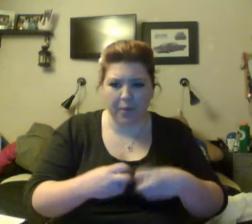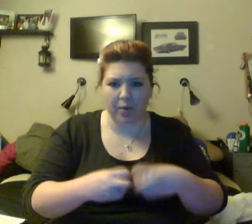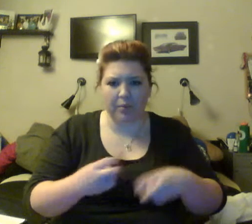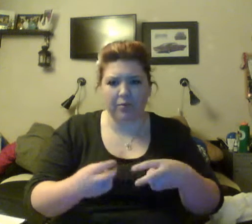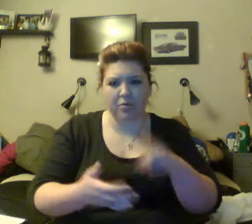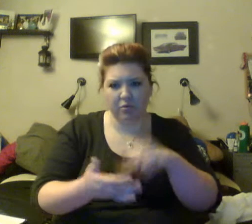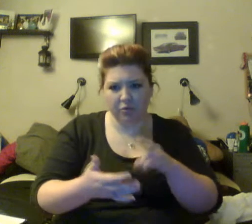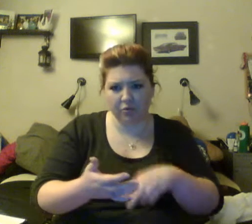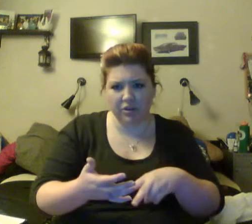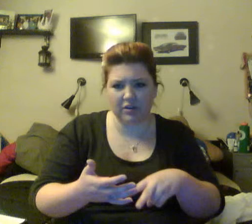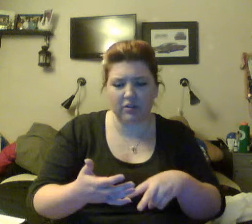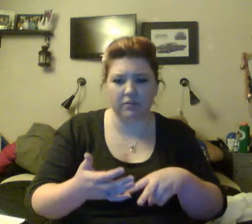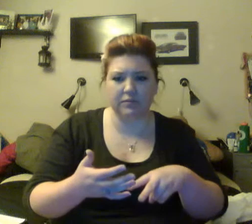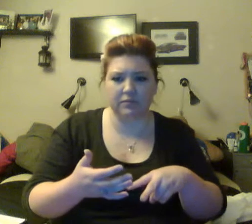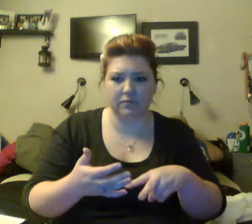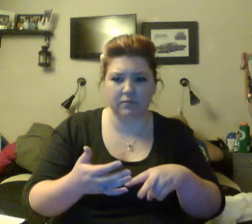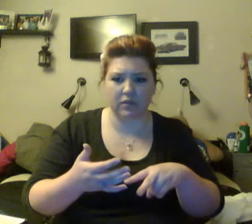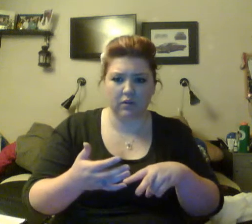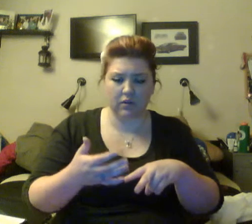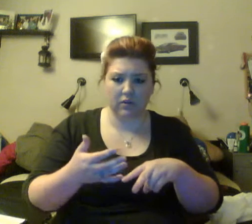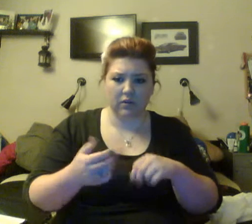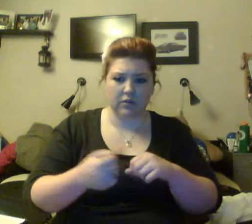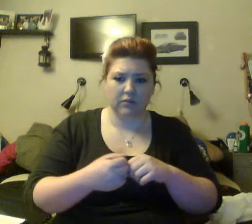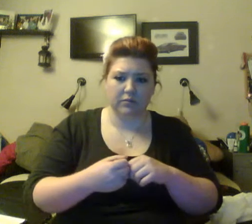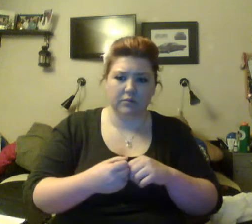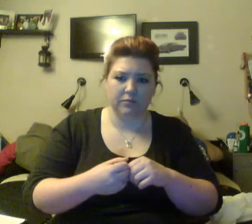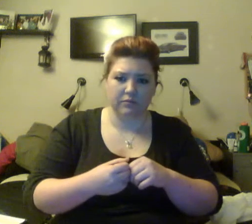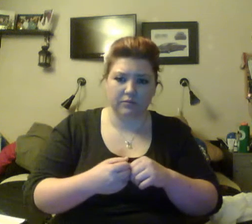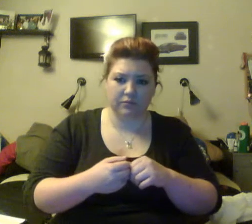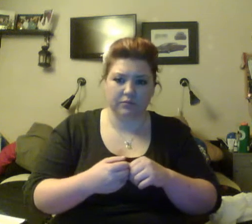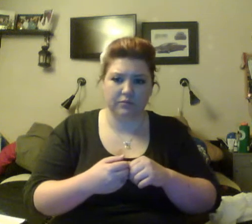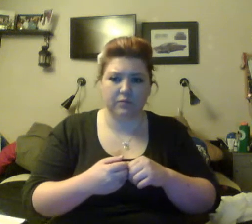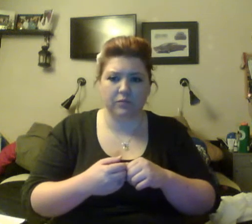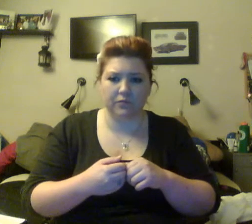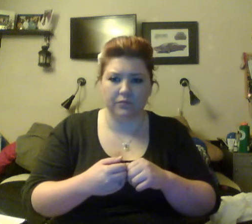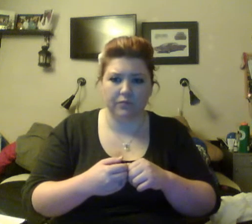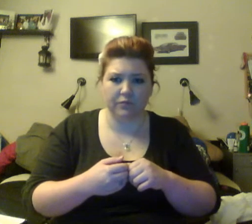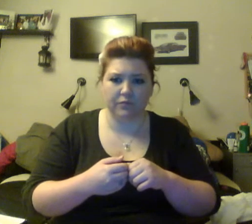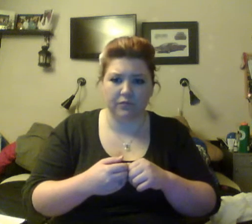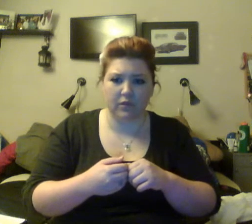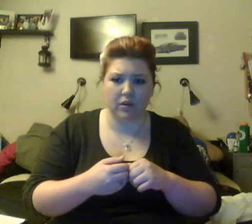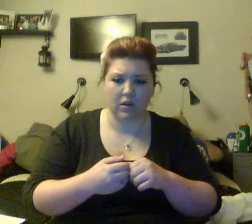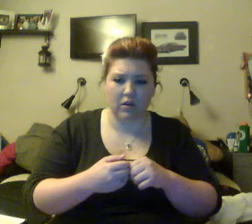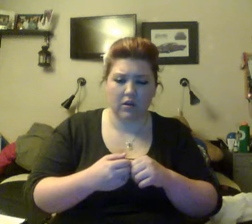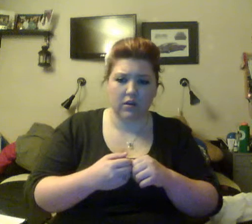then writing from a journal or periodical or some such source. And then they assemble